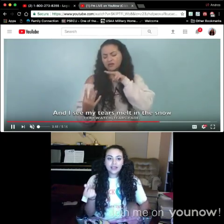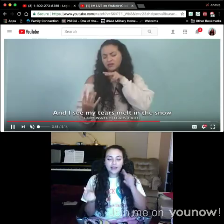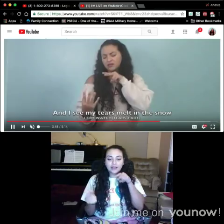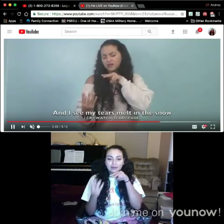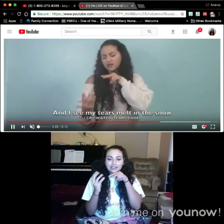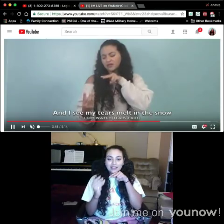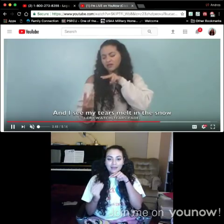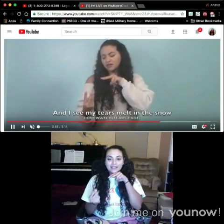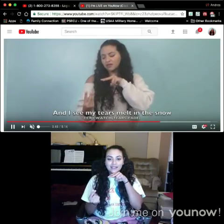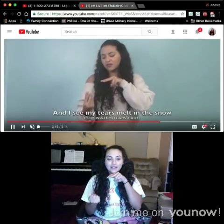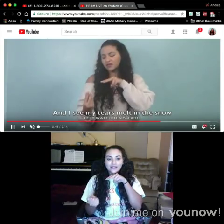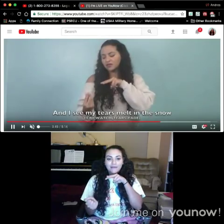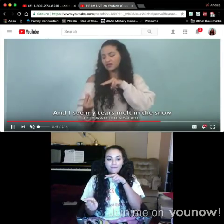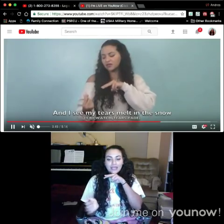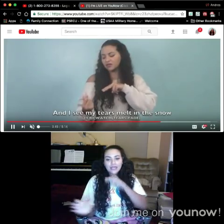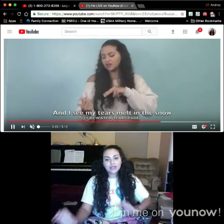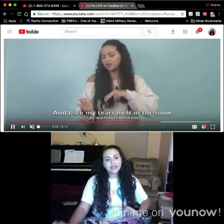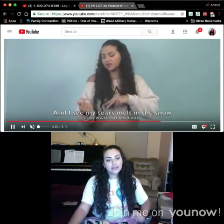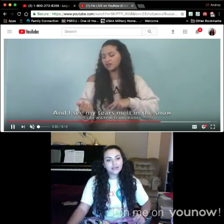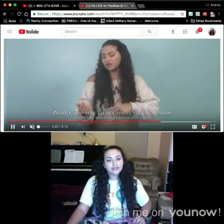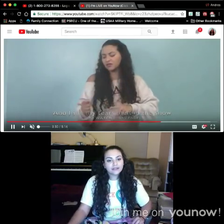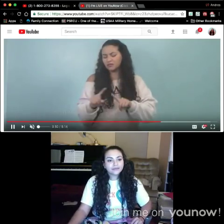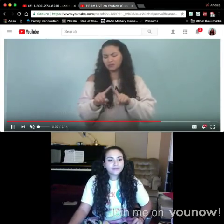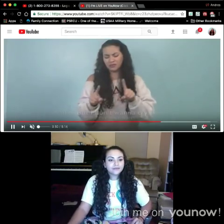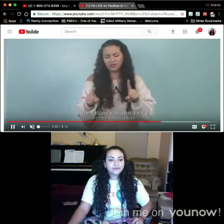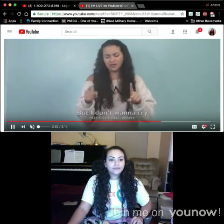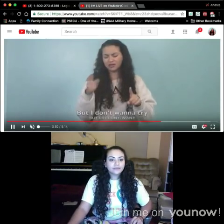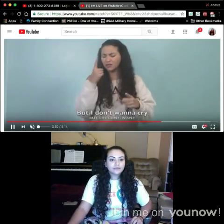Yeah, and I'm watching my tears fade.